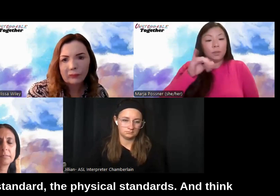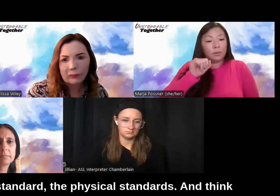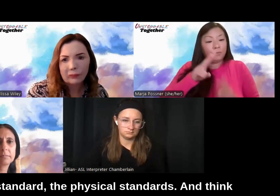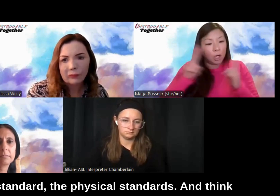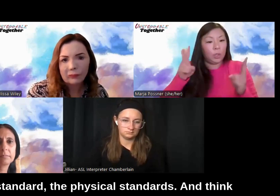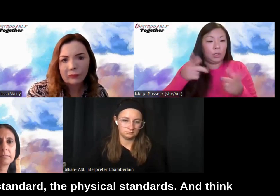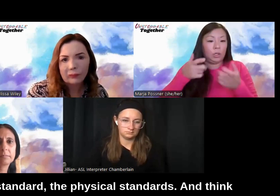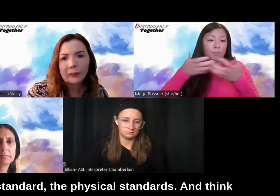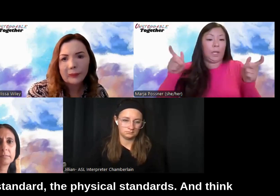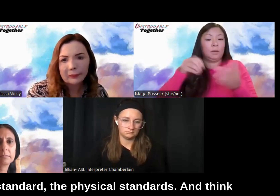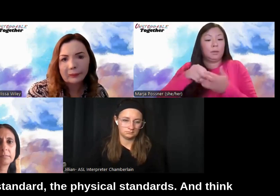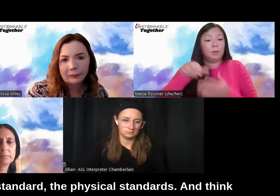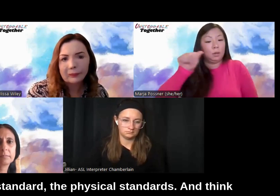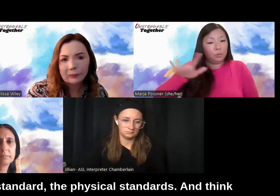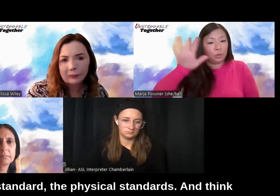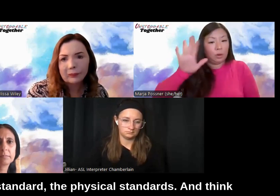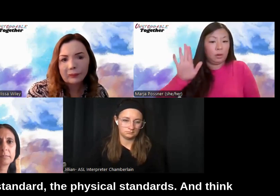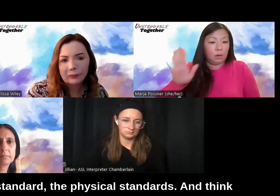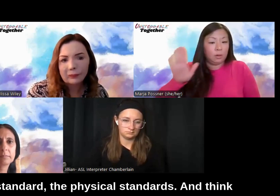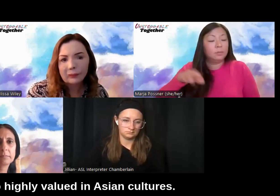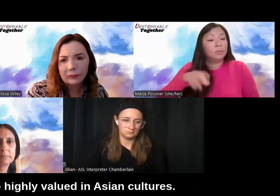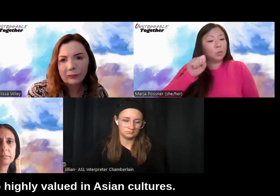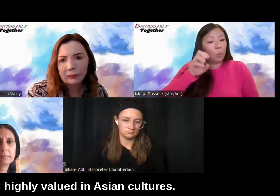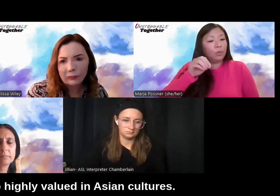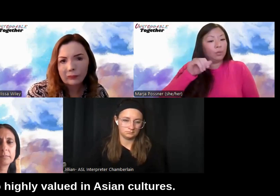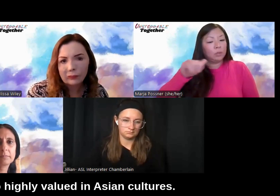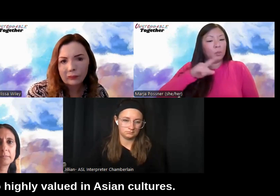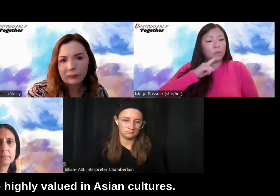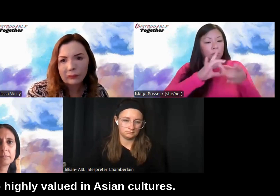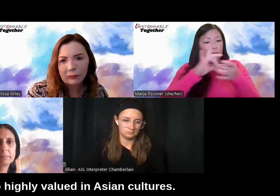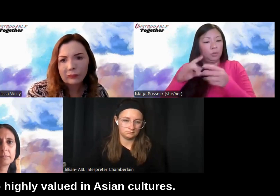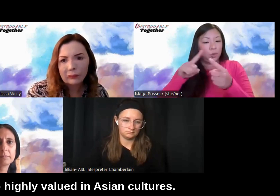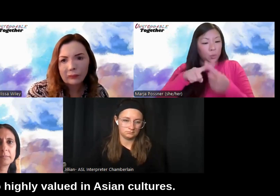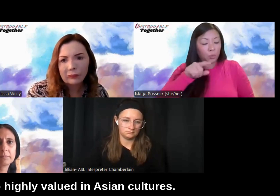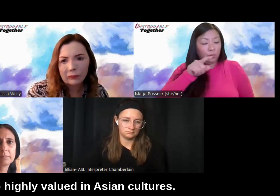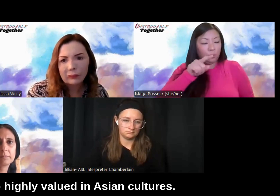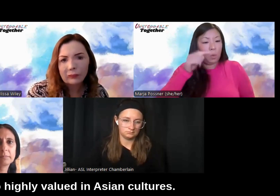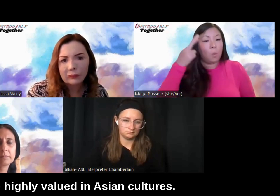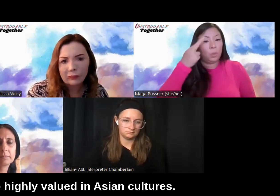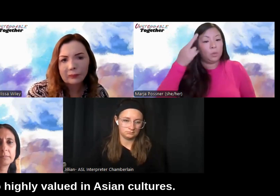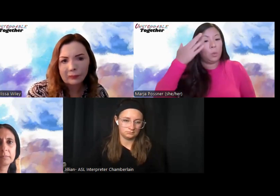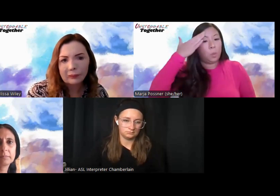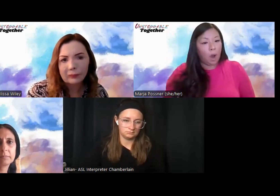mentioned about the beauty standard, the physical standards, and I think that is so highly